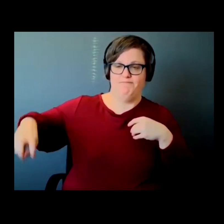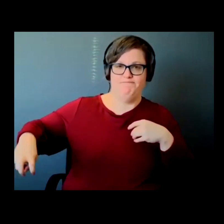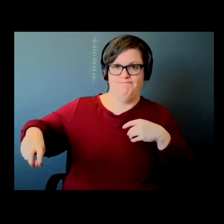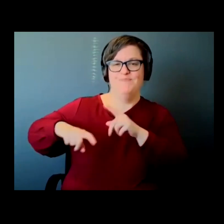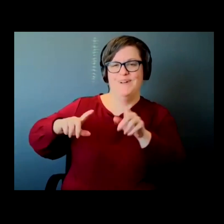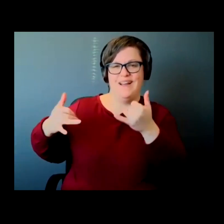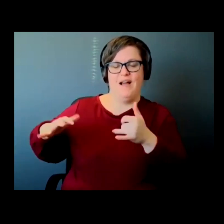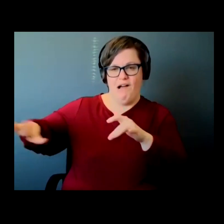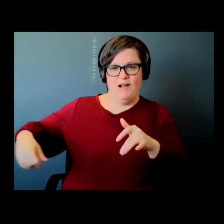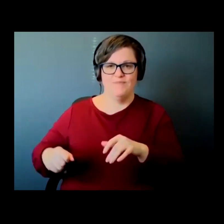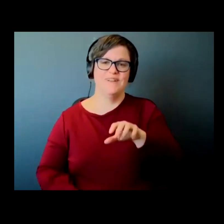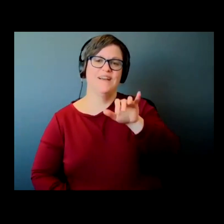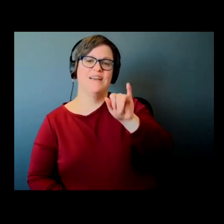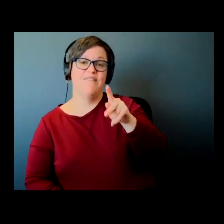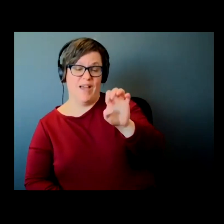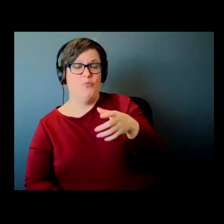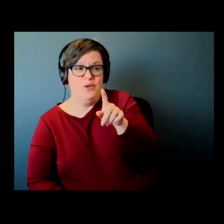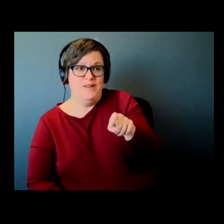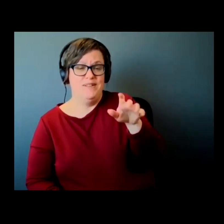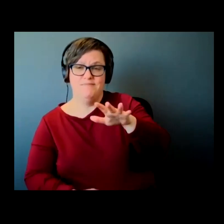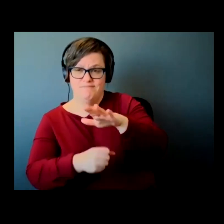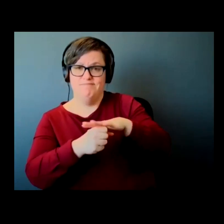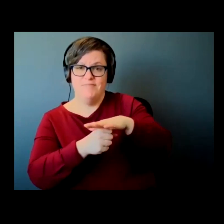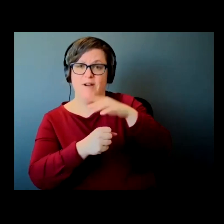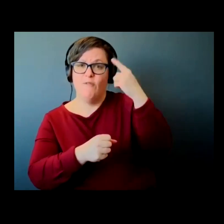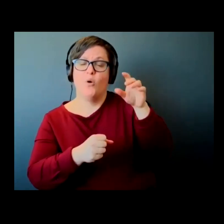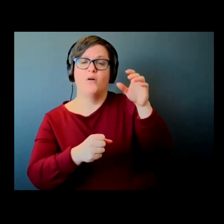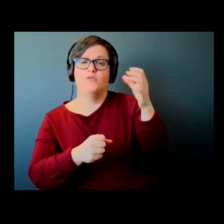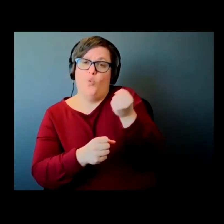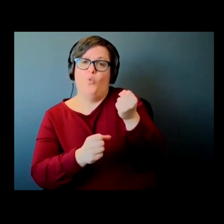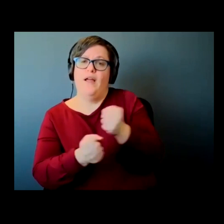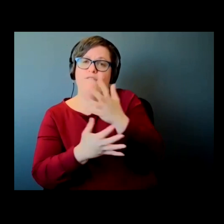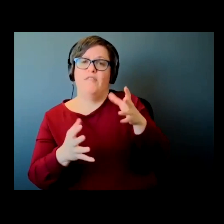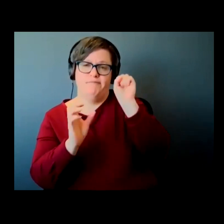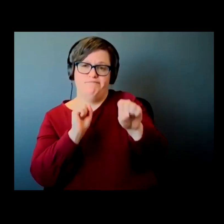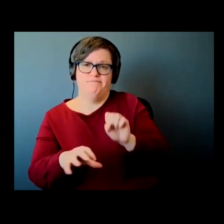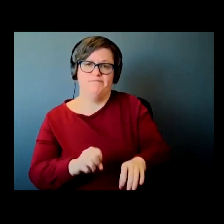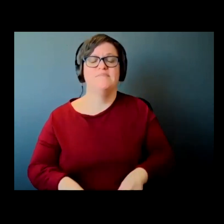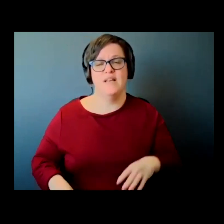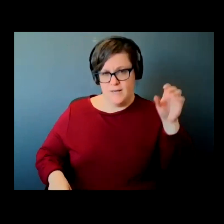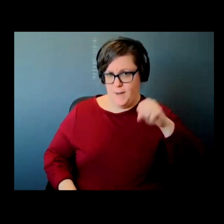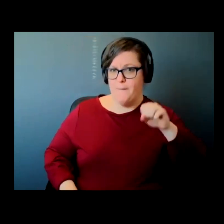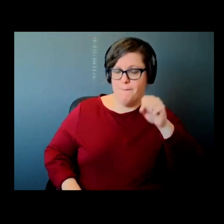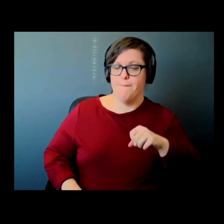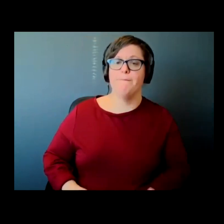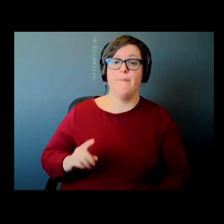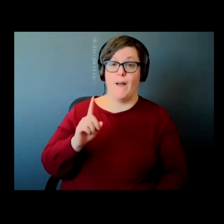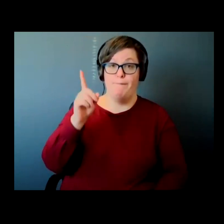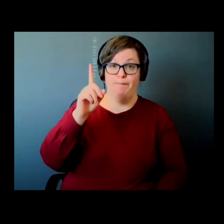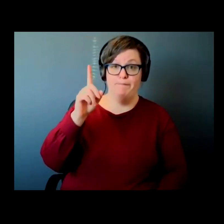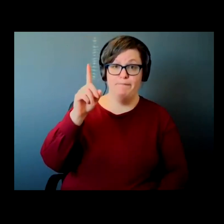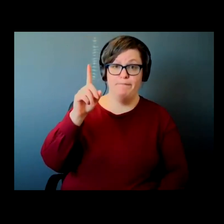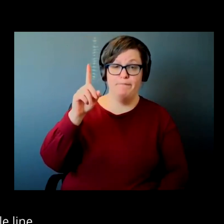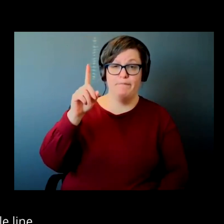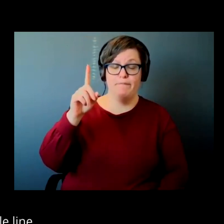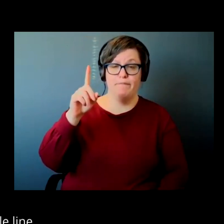So Yeah, well, you needed the room for storage, so yeah. yeah, and then this up here, Mhm. the awning thing